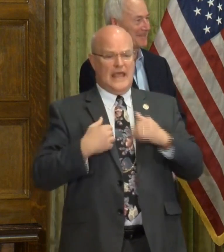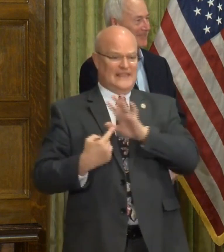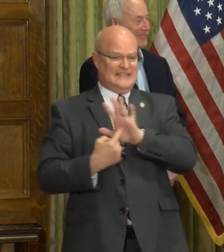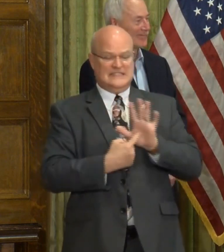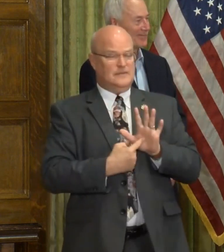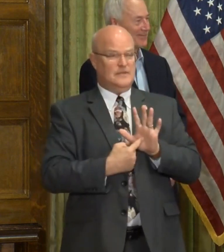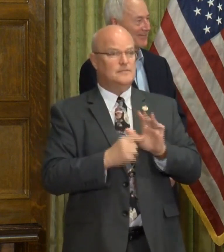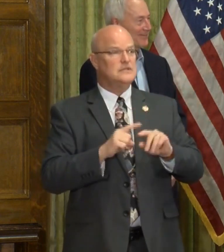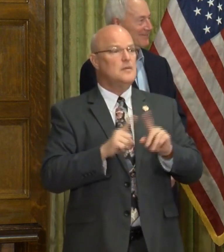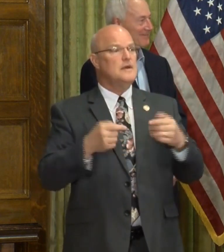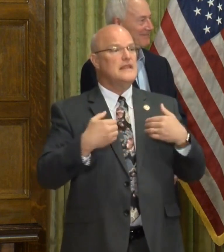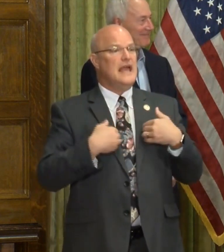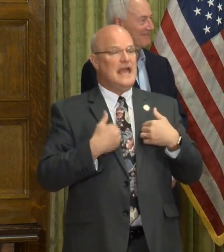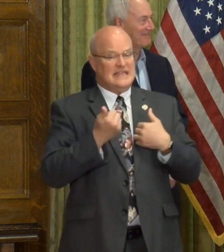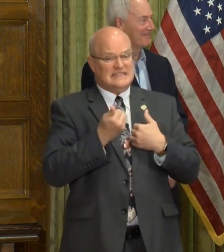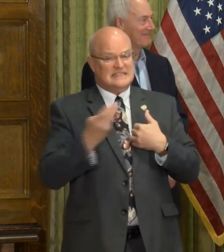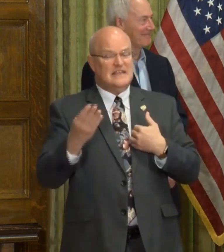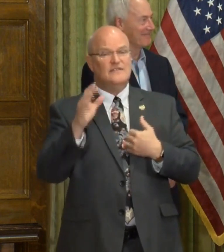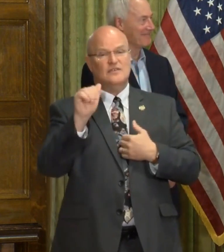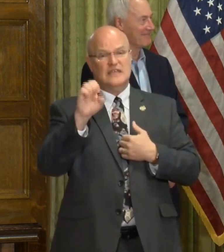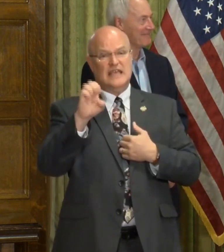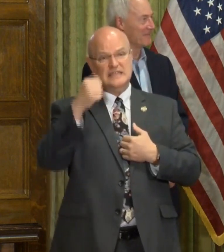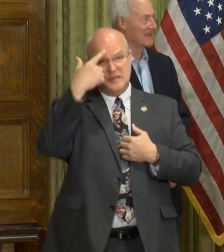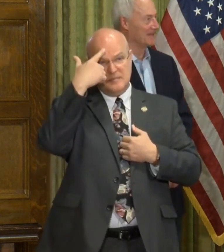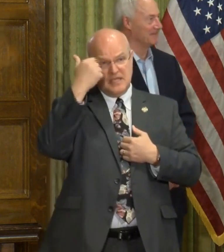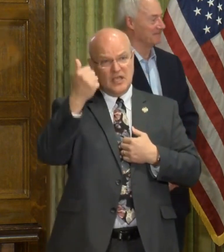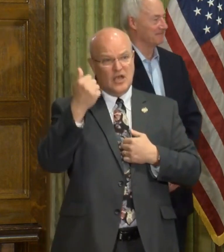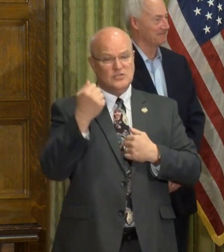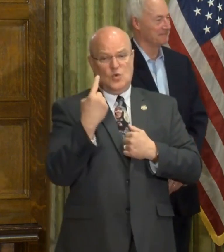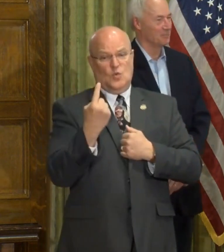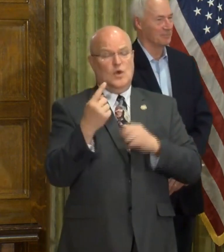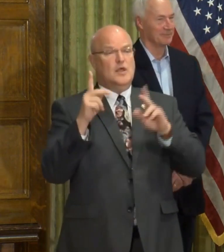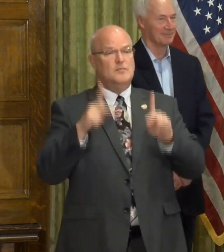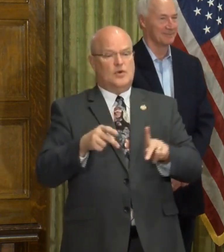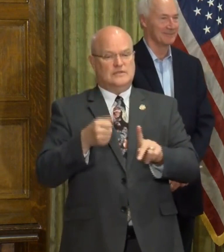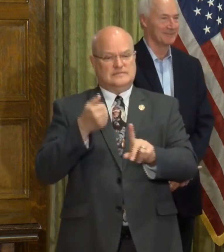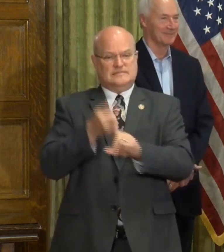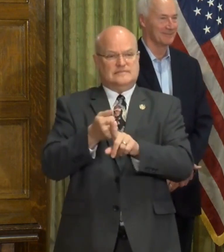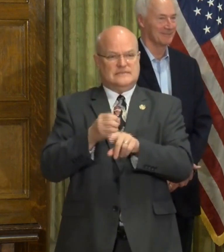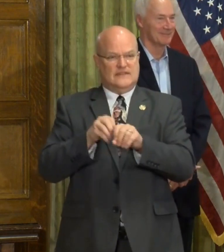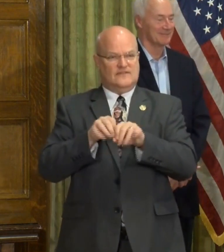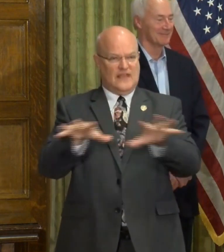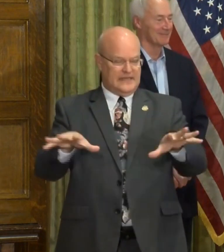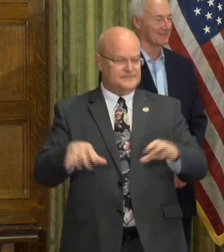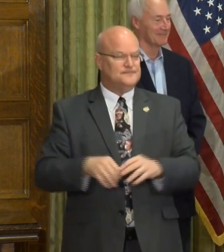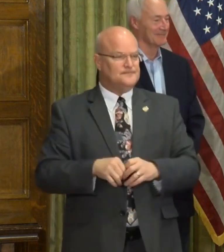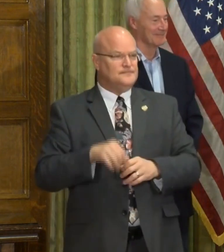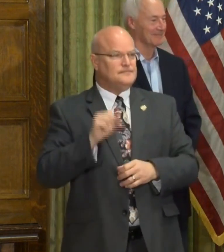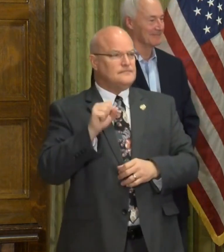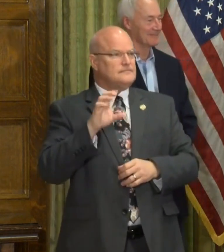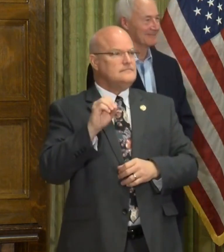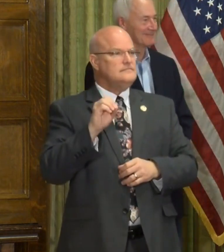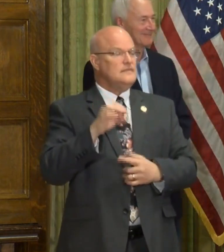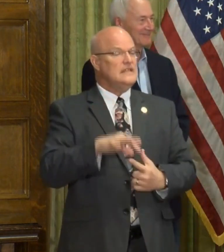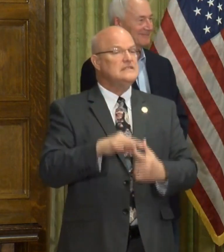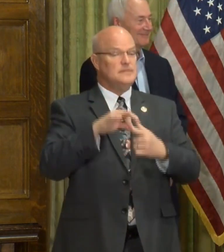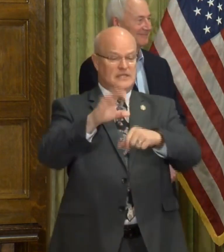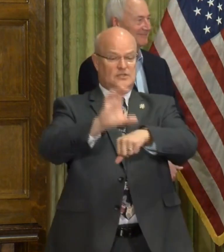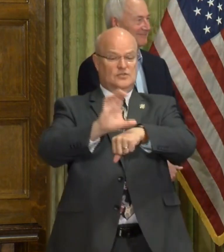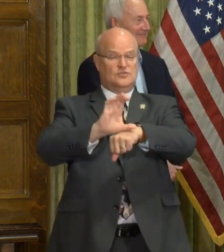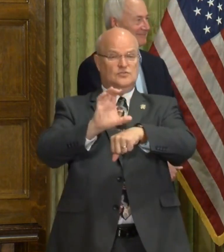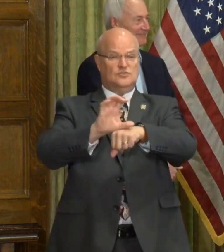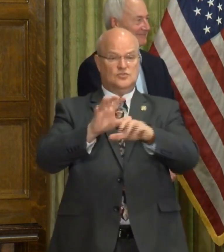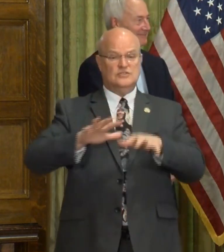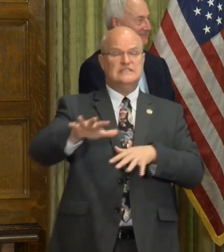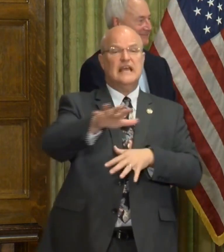was symptomatic, but they had a number of cases because obviously at least one person was infected. So